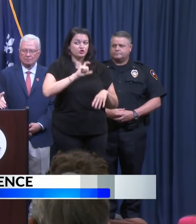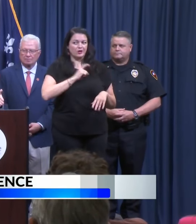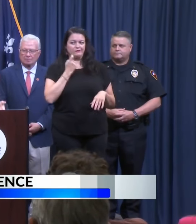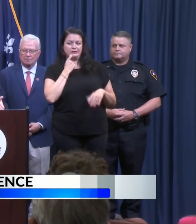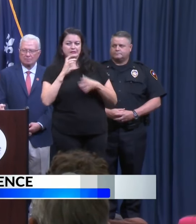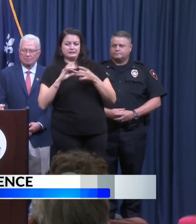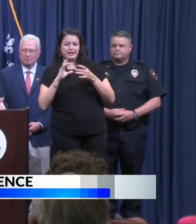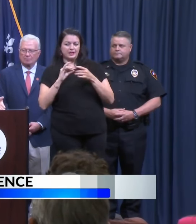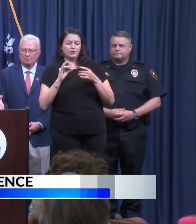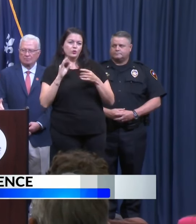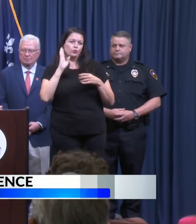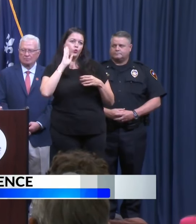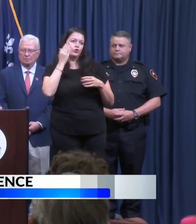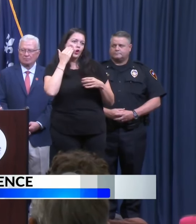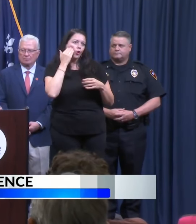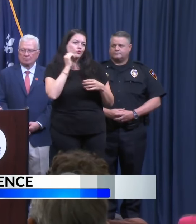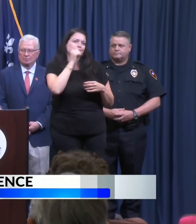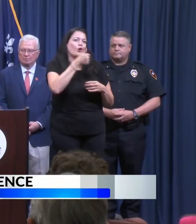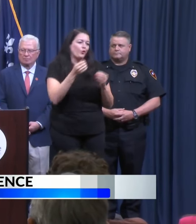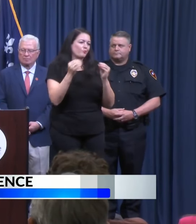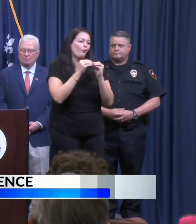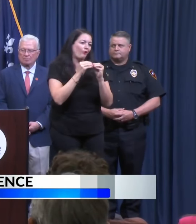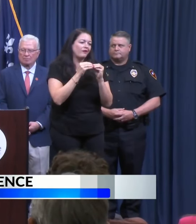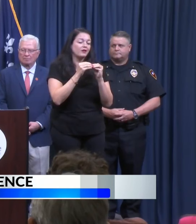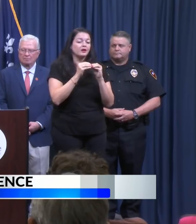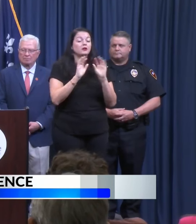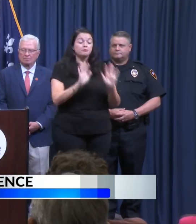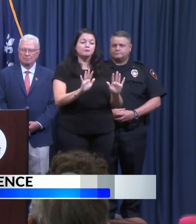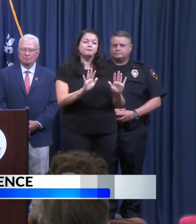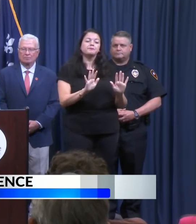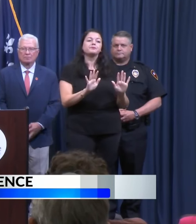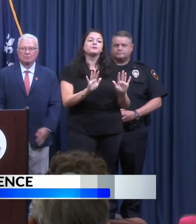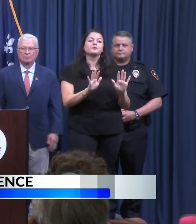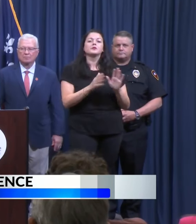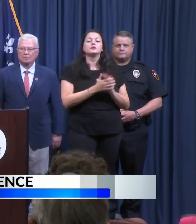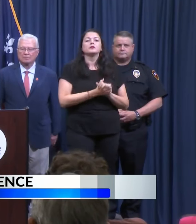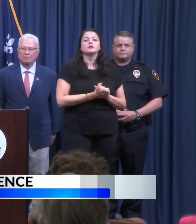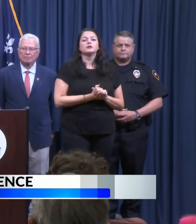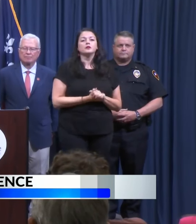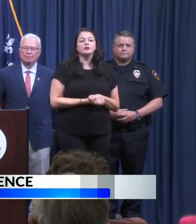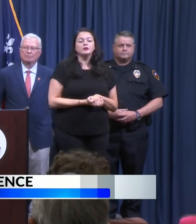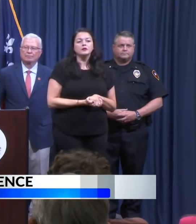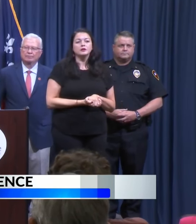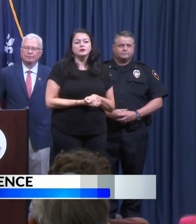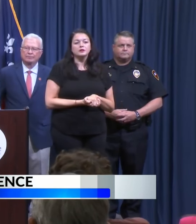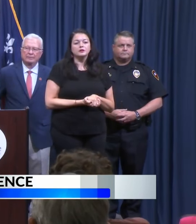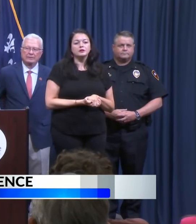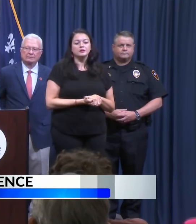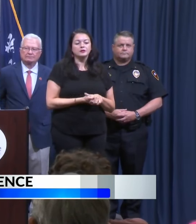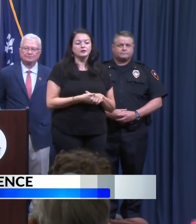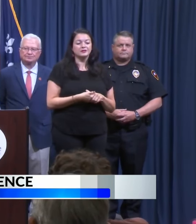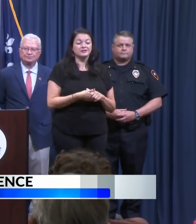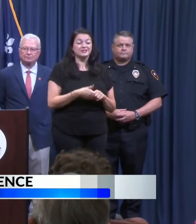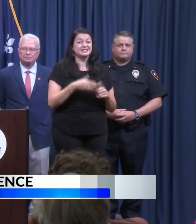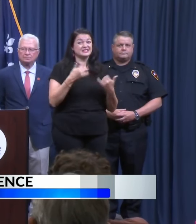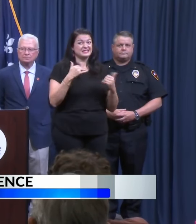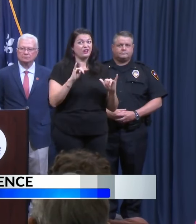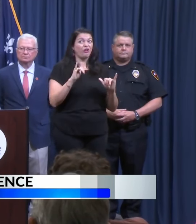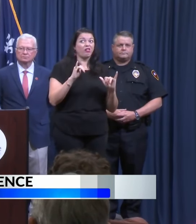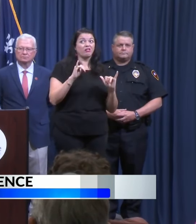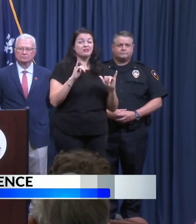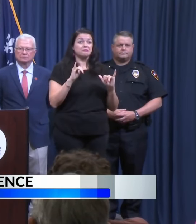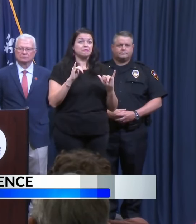we will have a much stronger idea tomorrow of what we're dealing with. Now, look, we are still, you know, 28, 48 hours